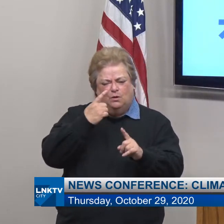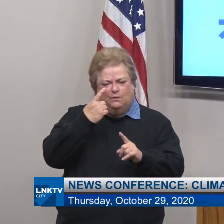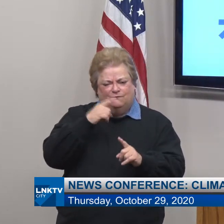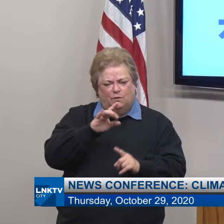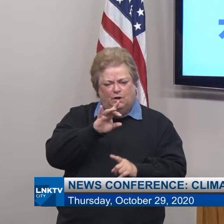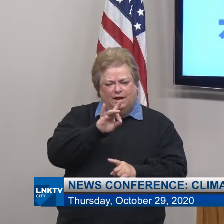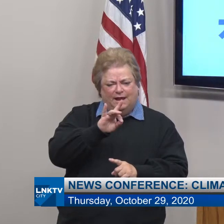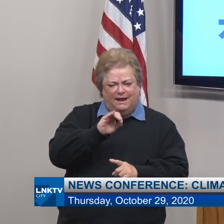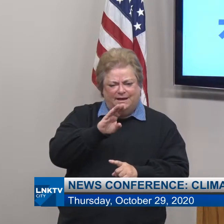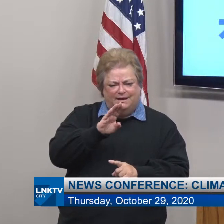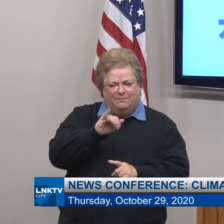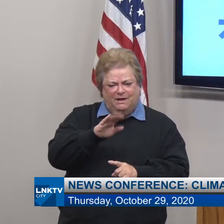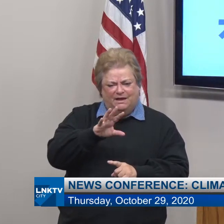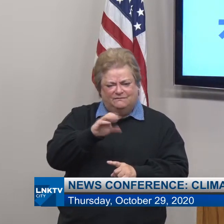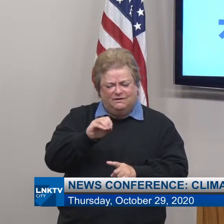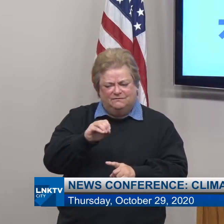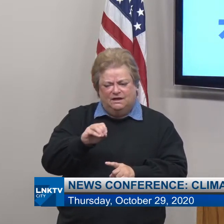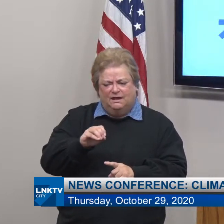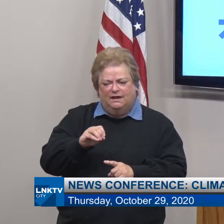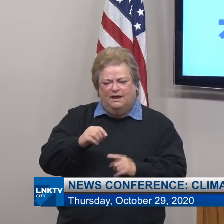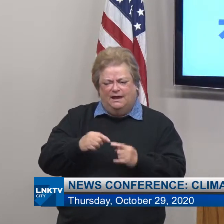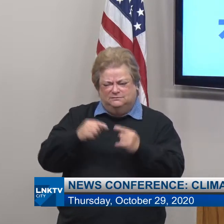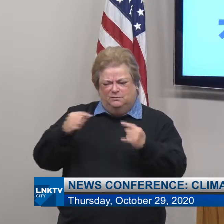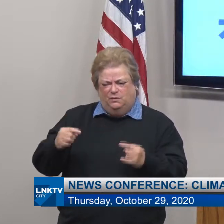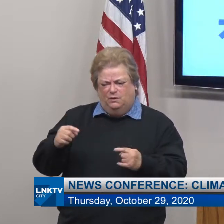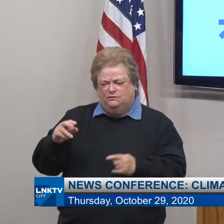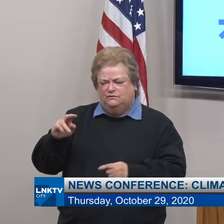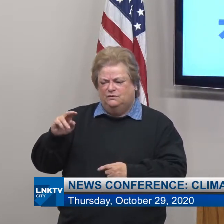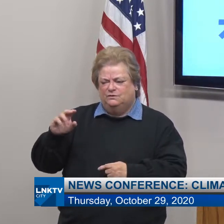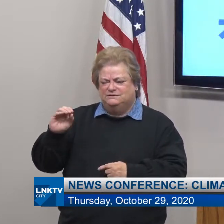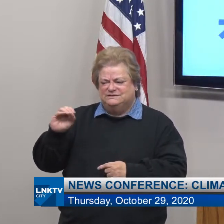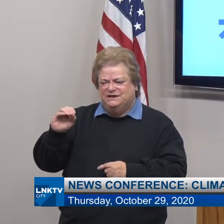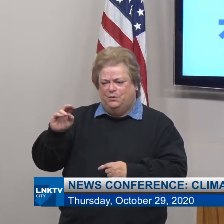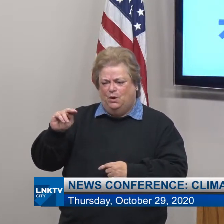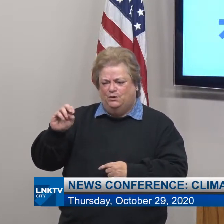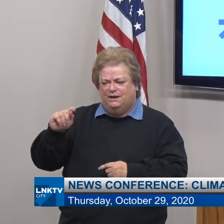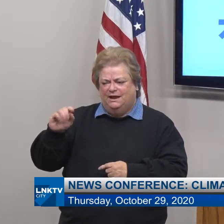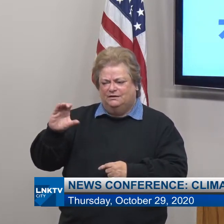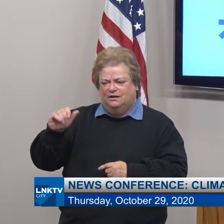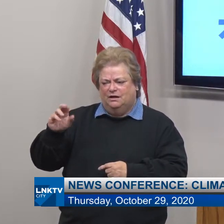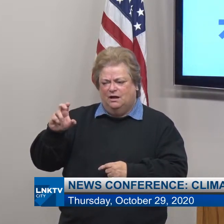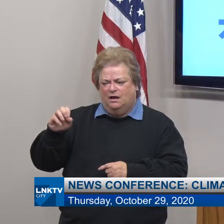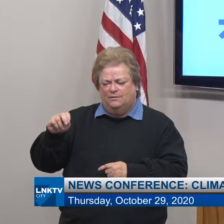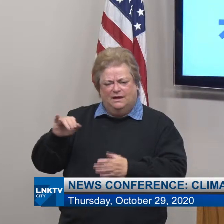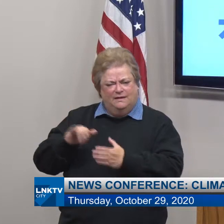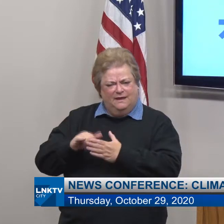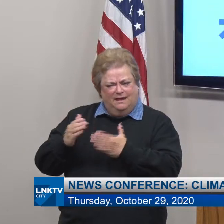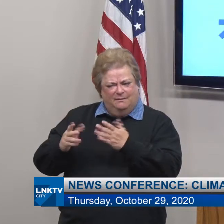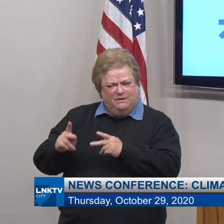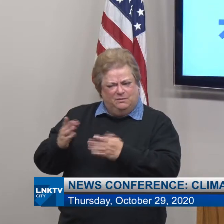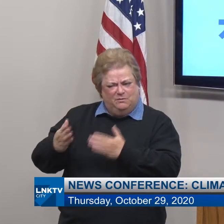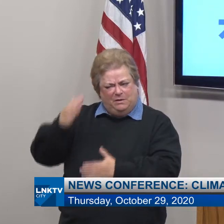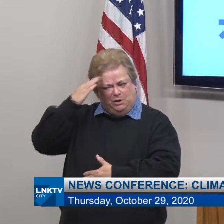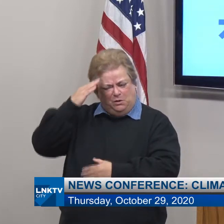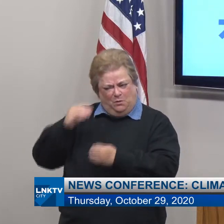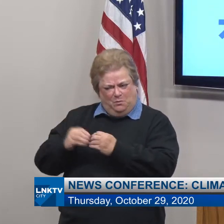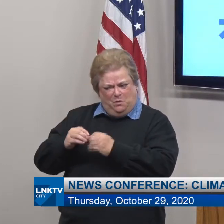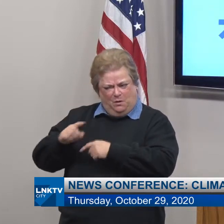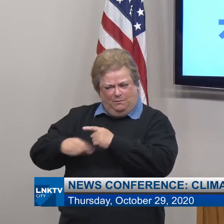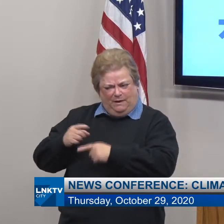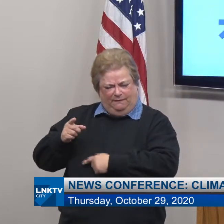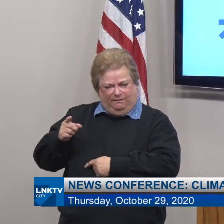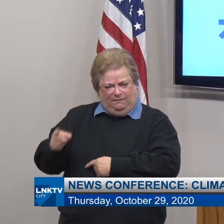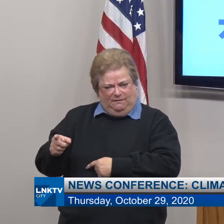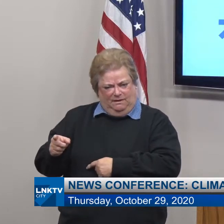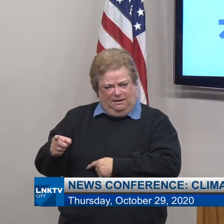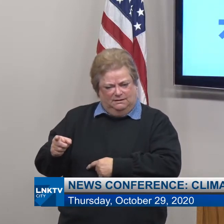to zero net carbon that some people may be more familiar and kind of the